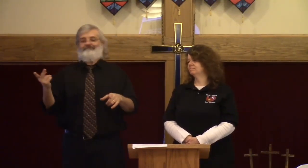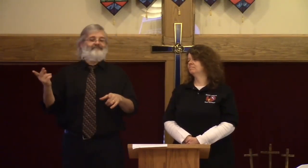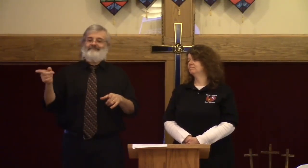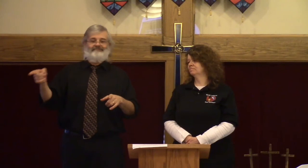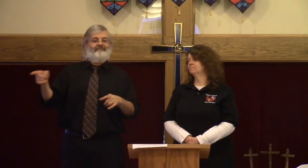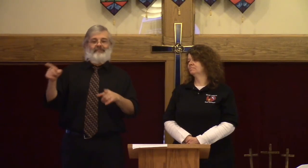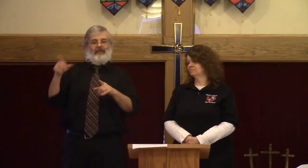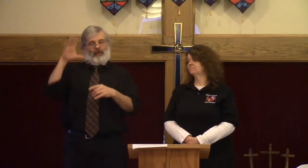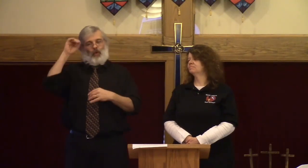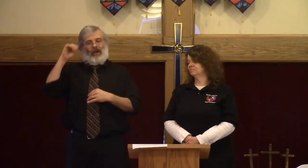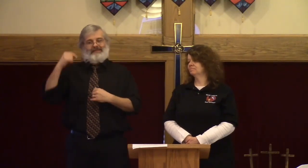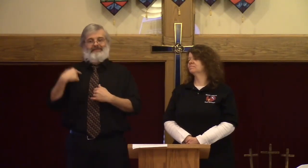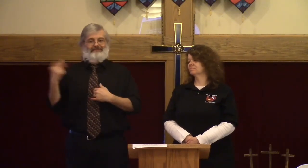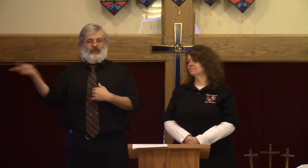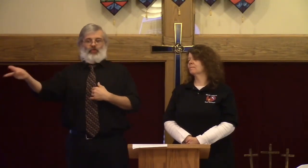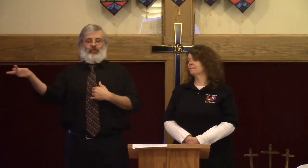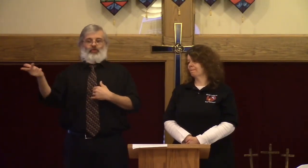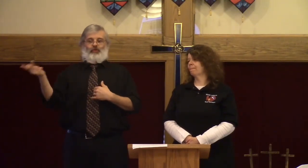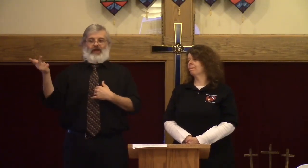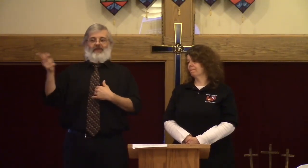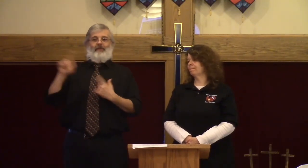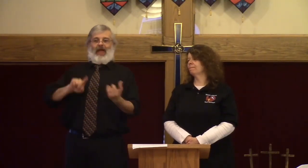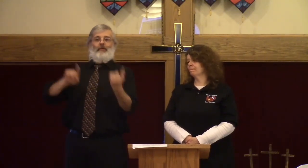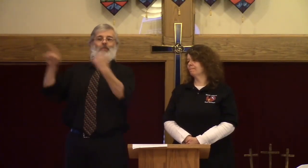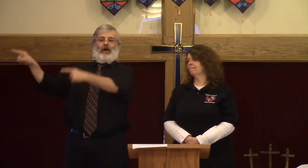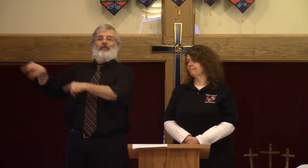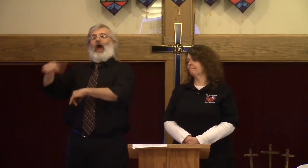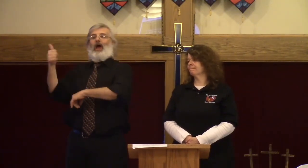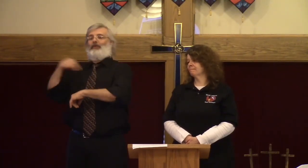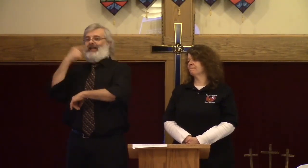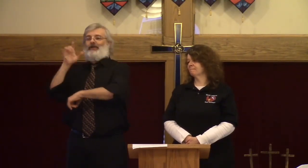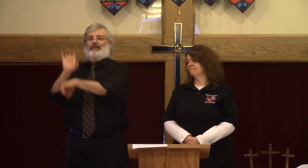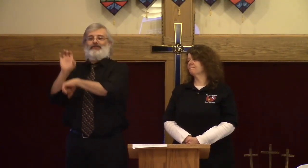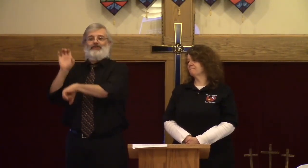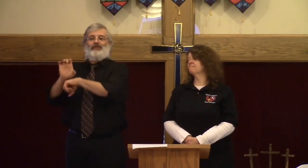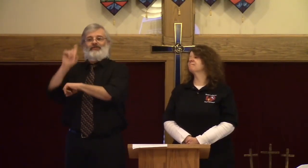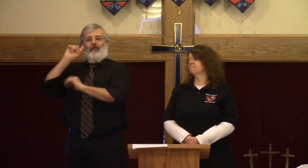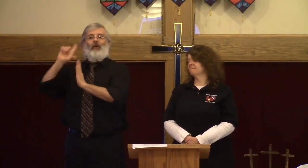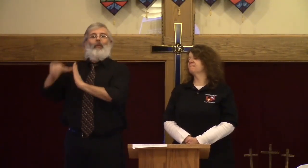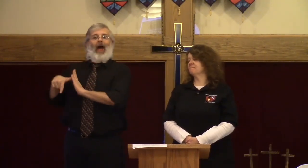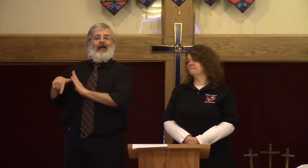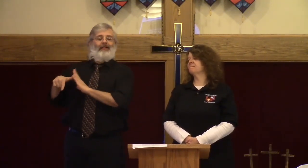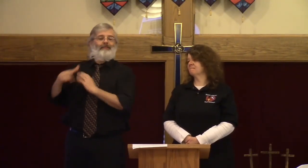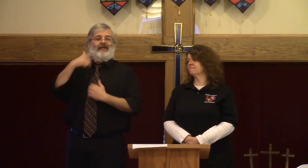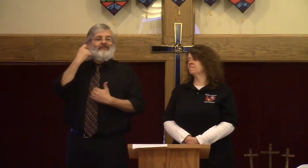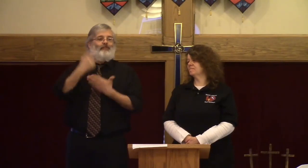protect their faith. So we went to another church for a while.